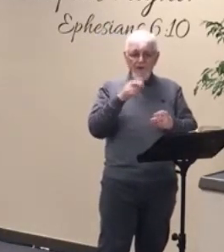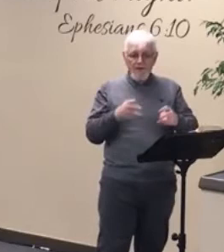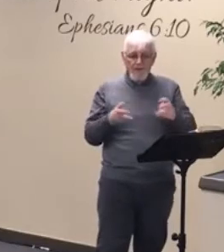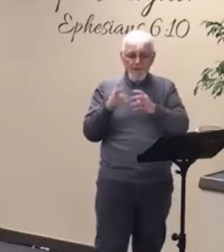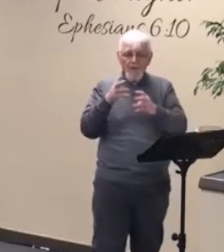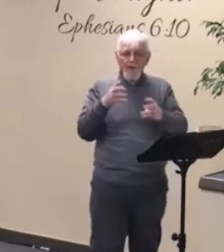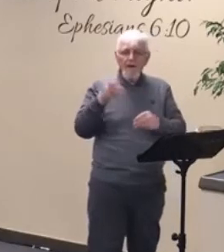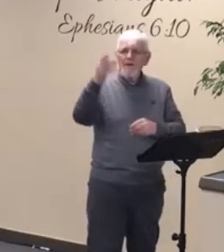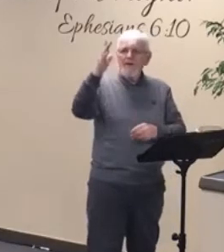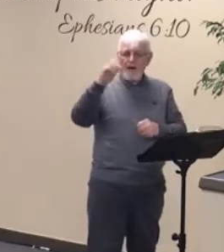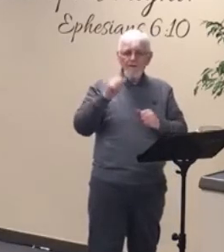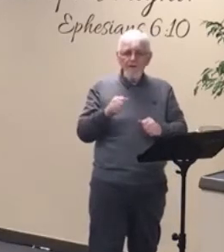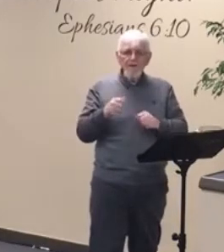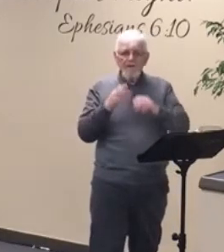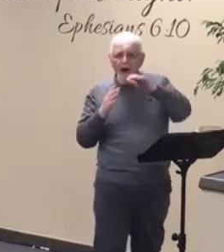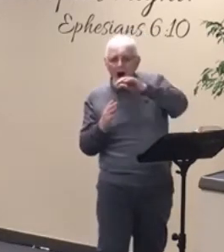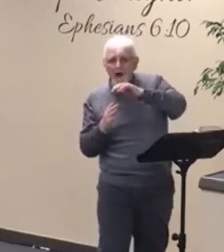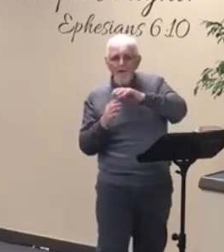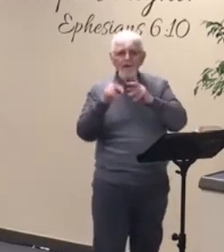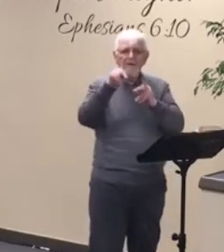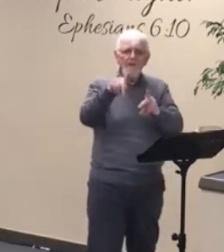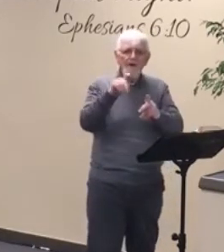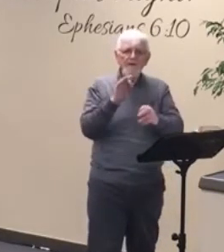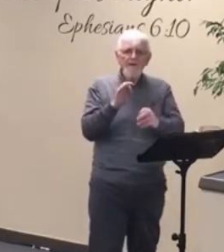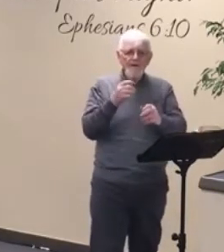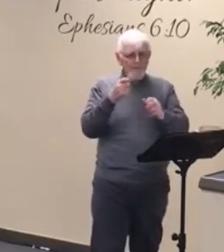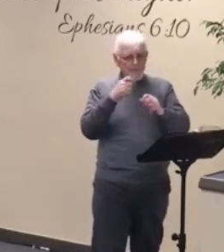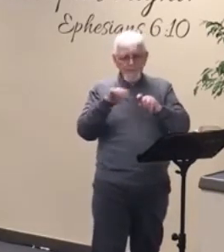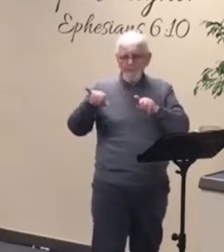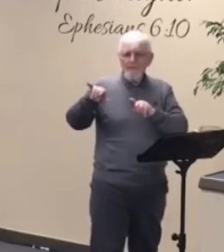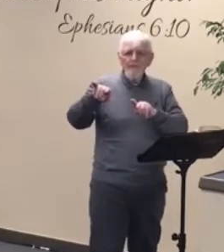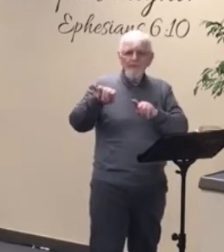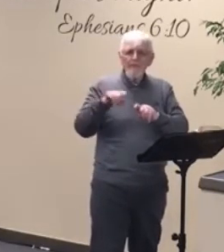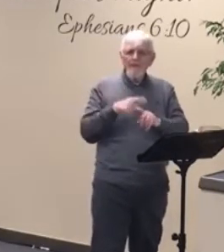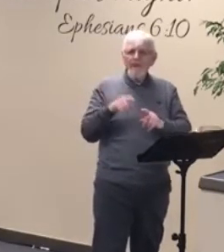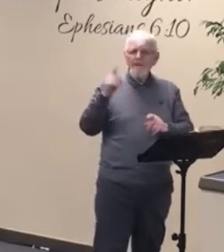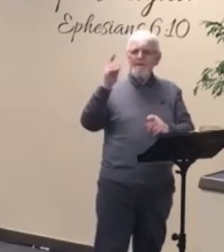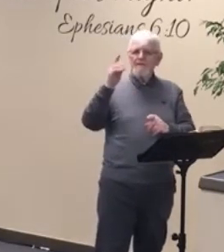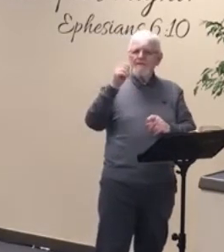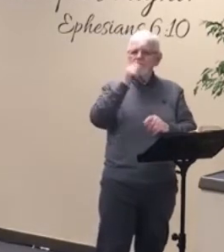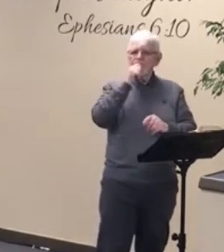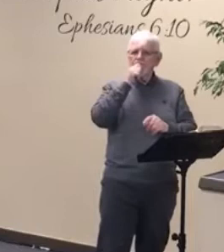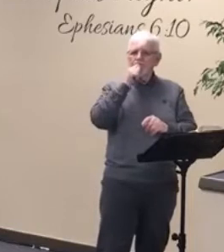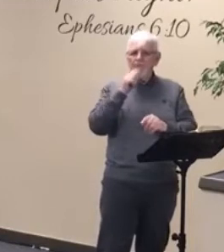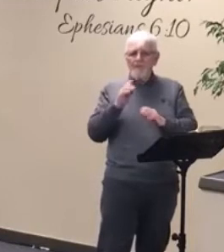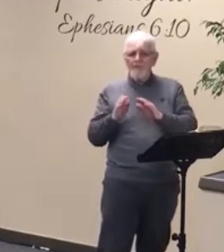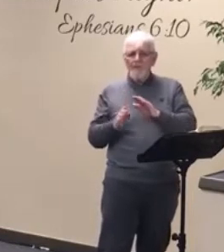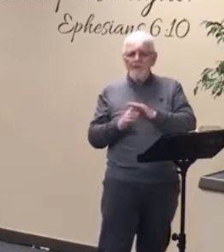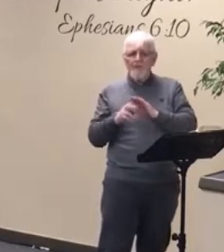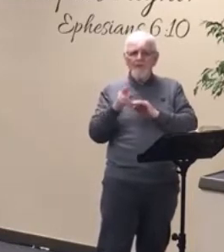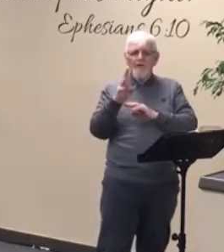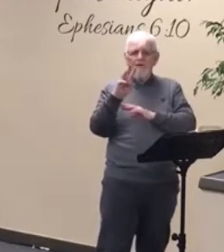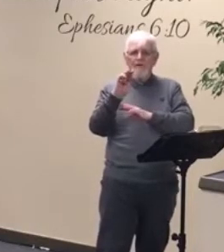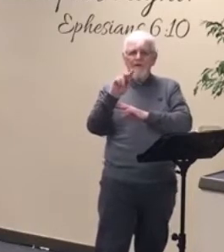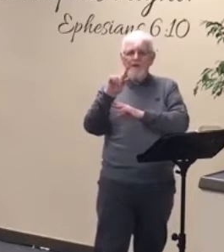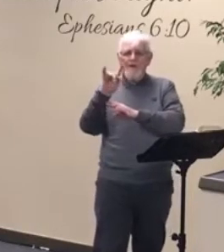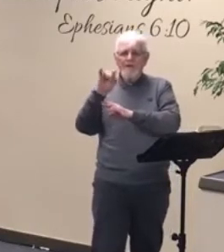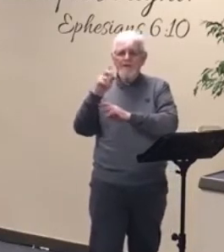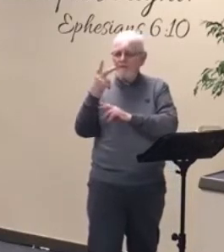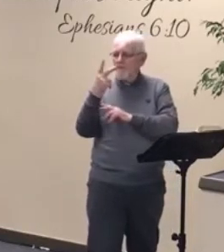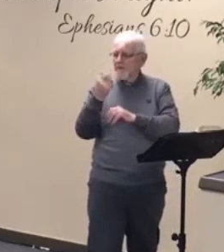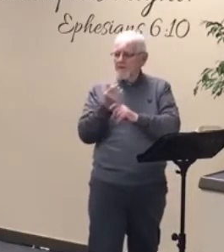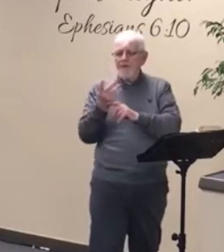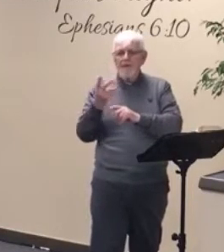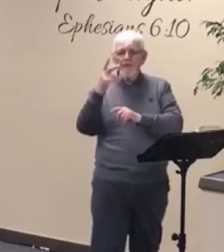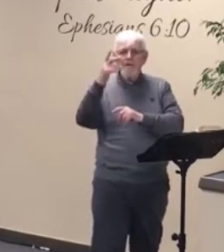will humble a man if he makes him take that direction. But the secret of humility, if you want three things, I boiled it down to three things here. Number